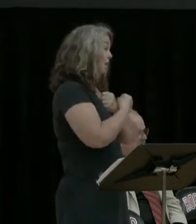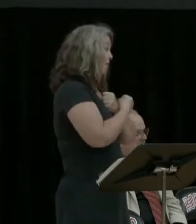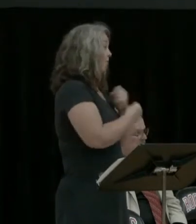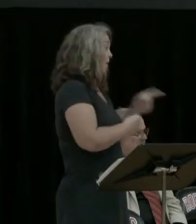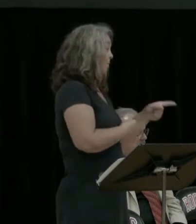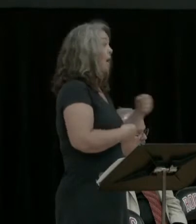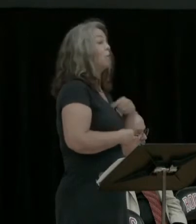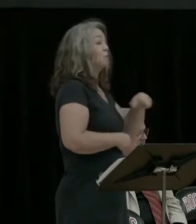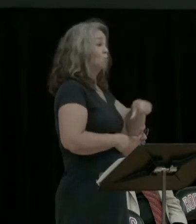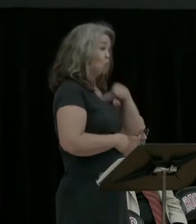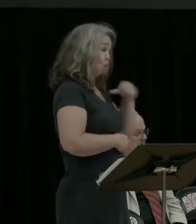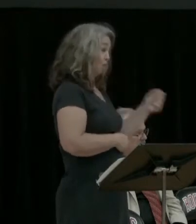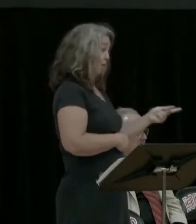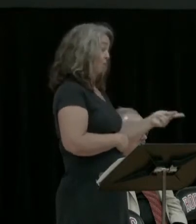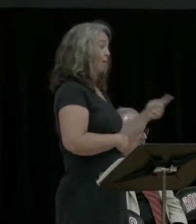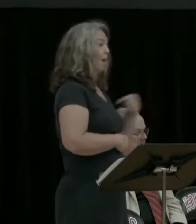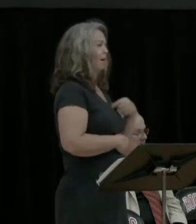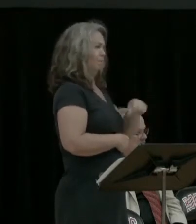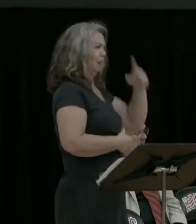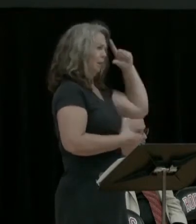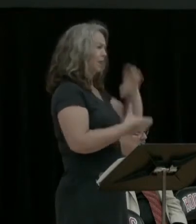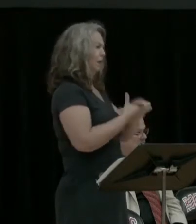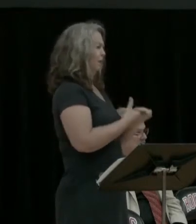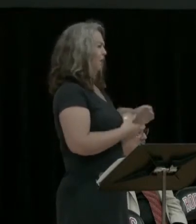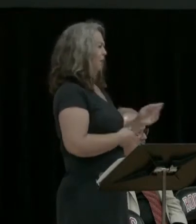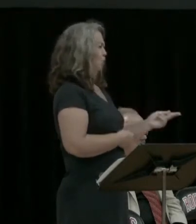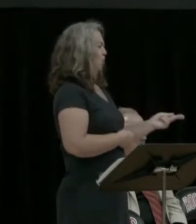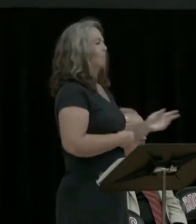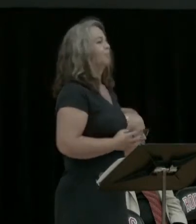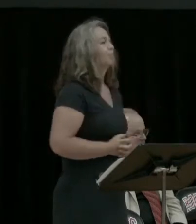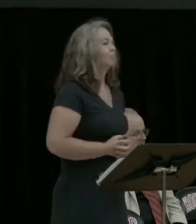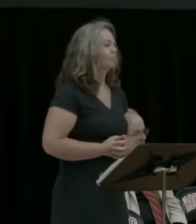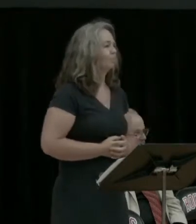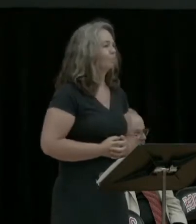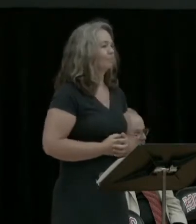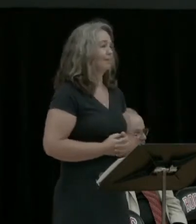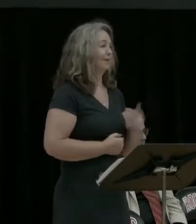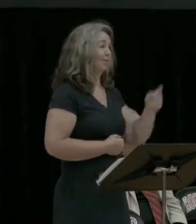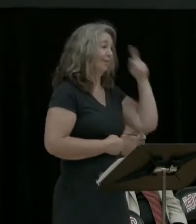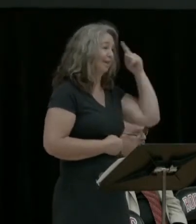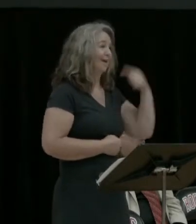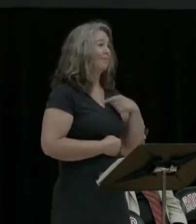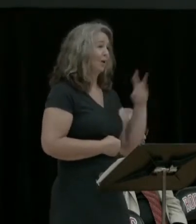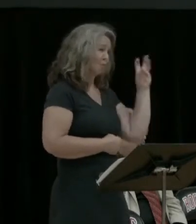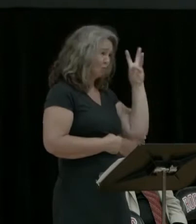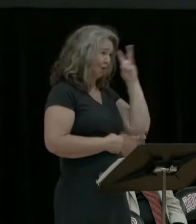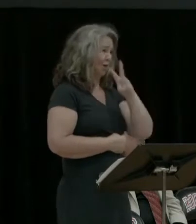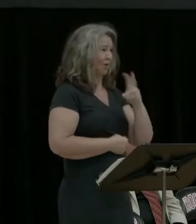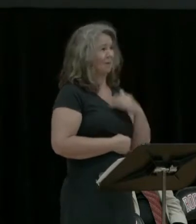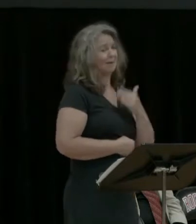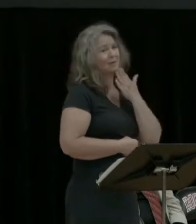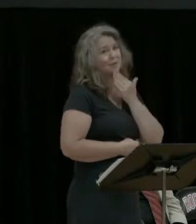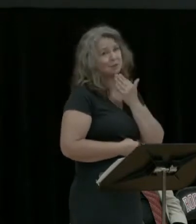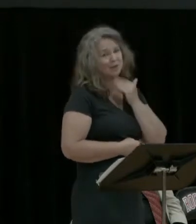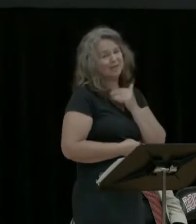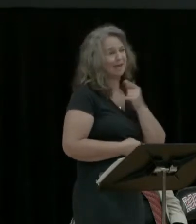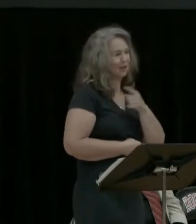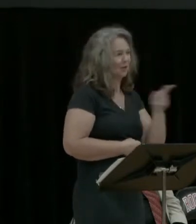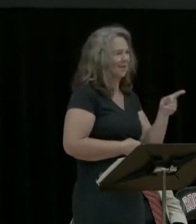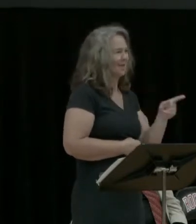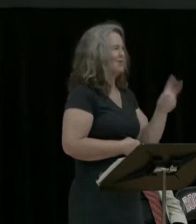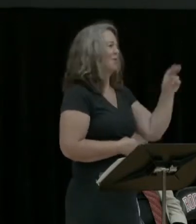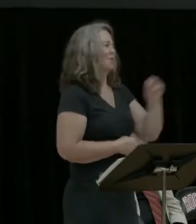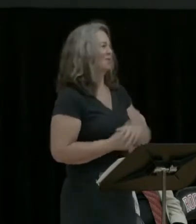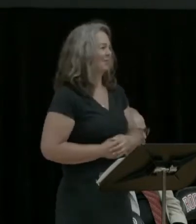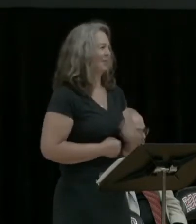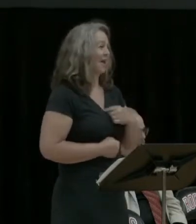I'm proud of them, and I believe in them. Now, before you think this is going to get weird or I'm going to get overly sentimental, I